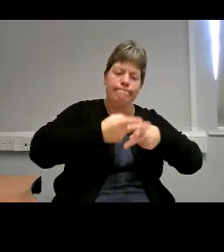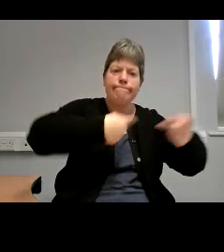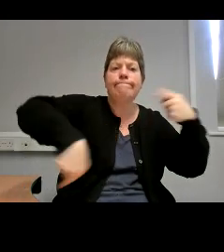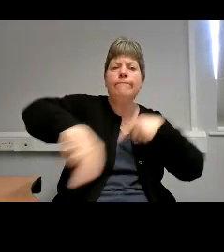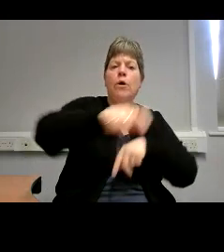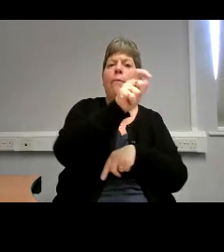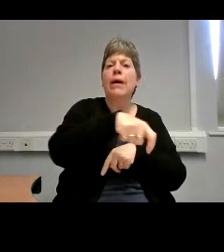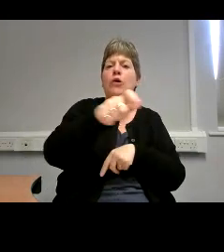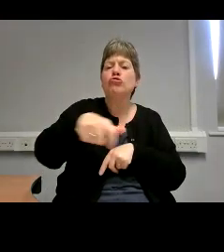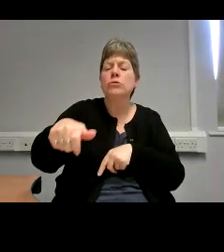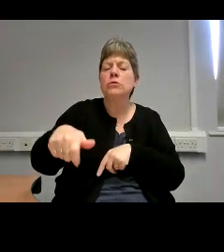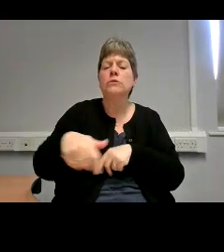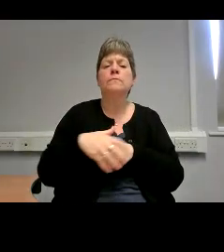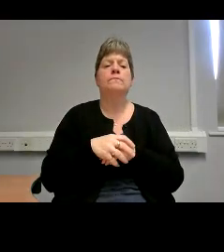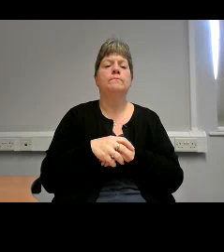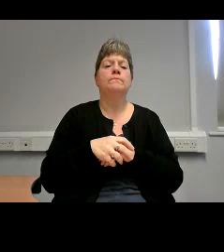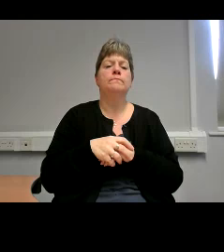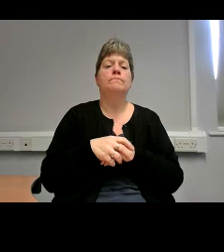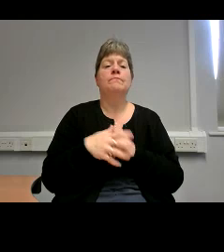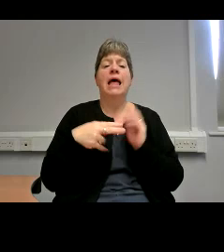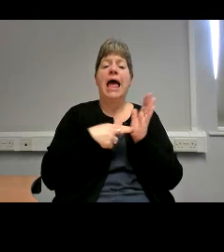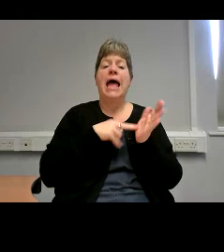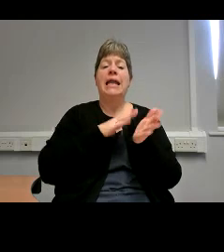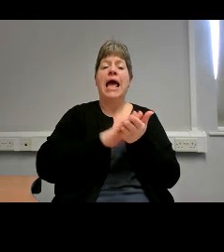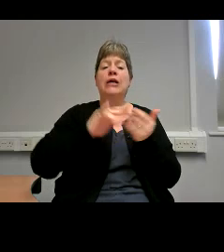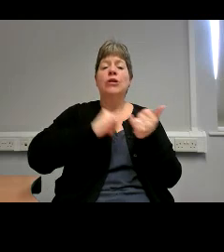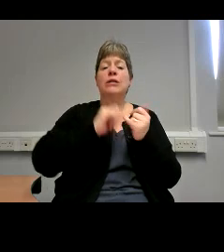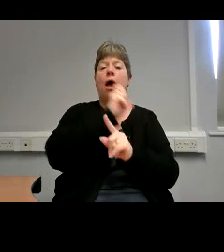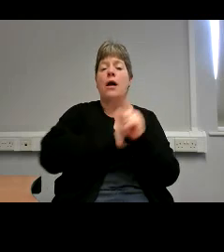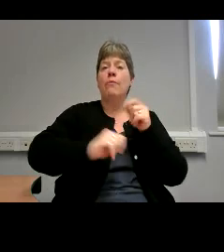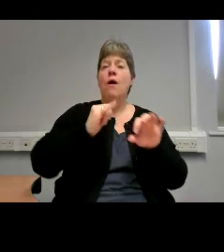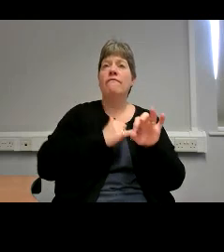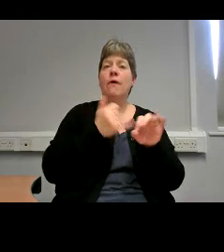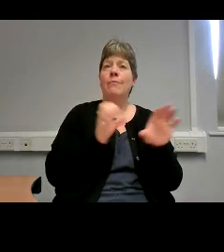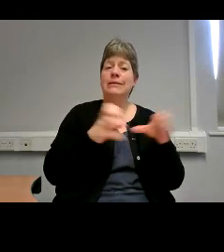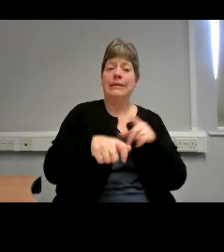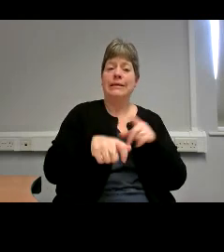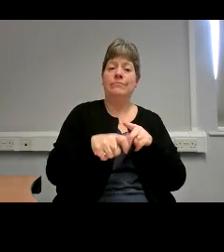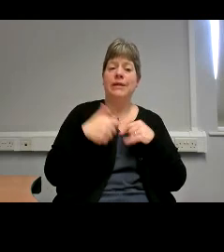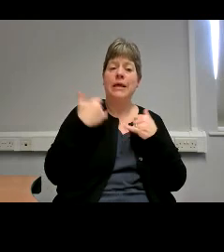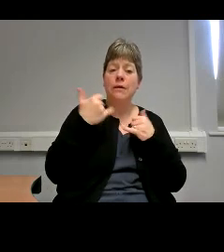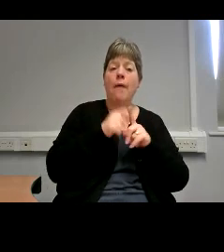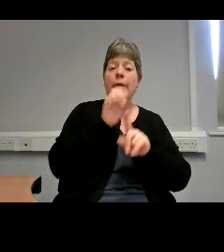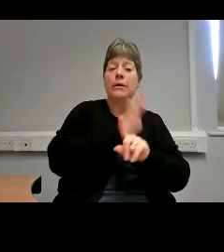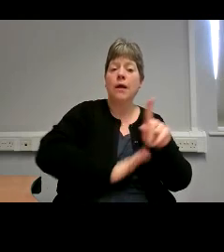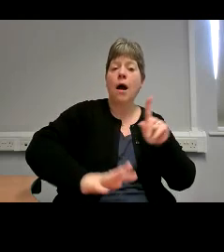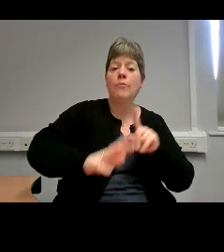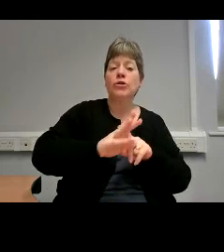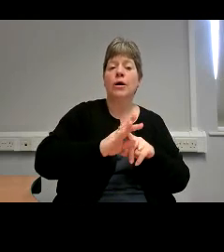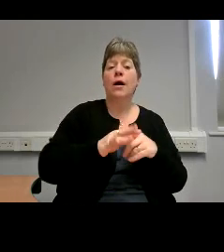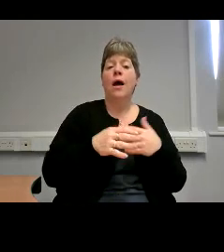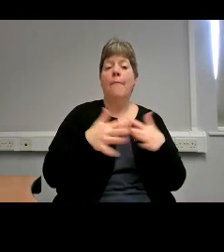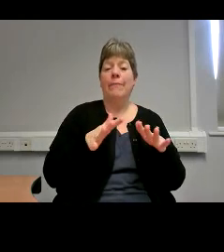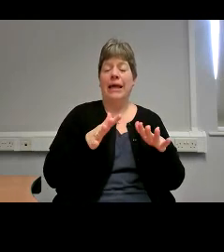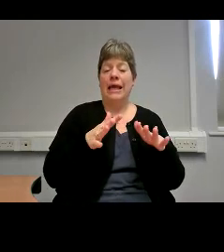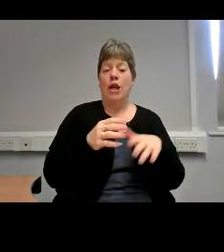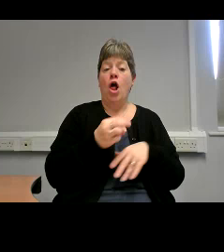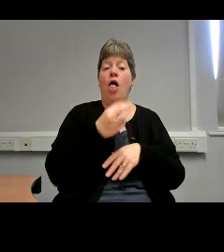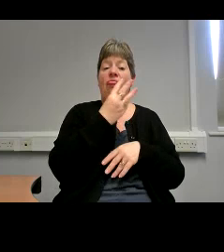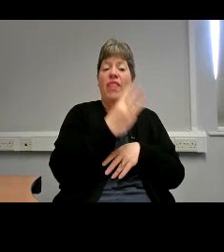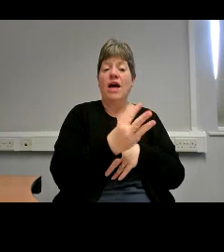people. And NHS community pharmacy teams in Derby and Derbyshire have done